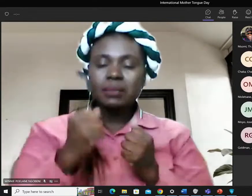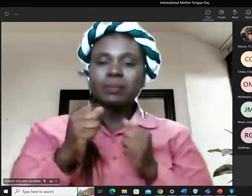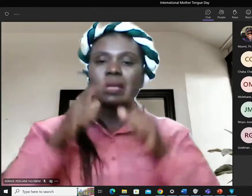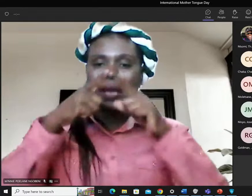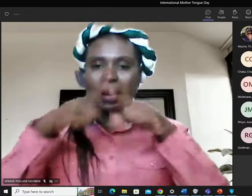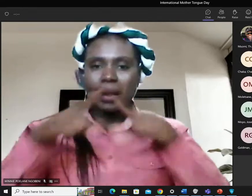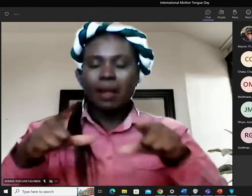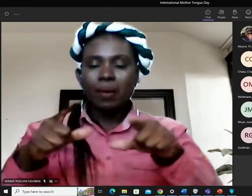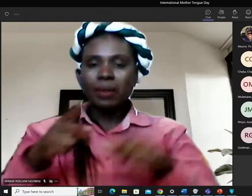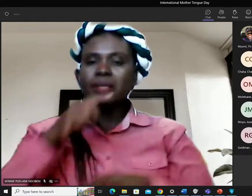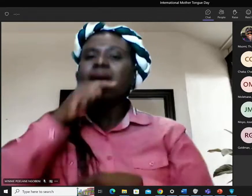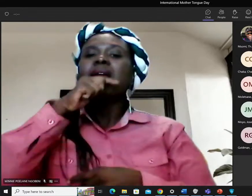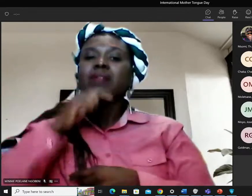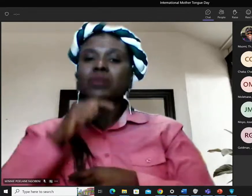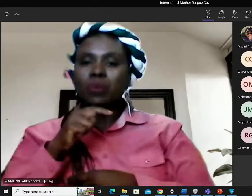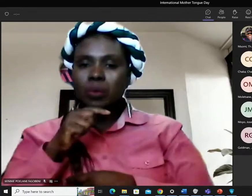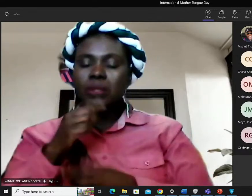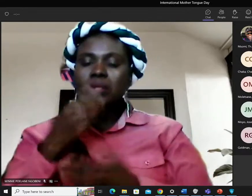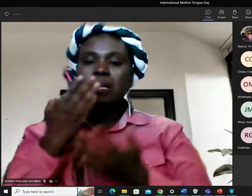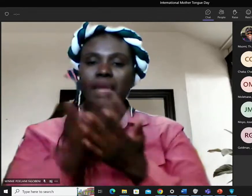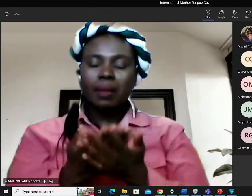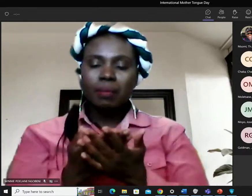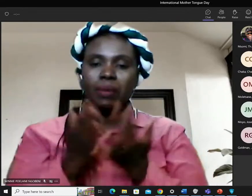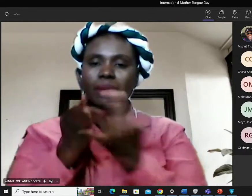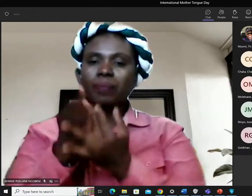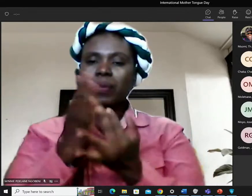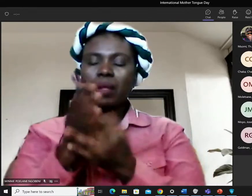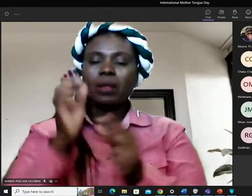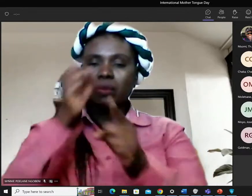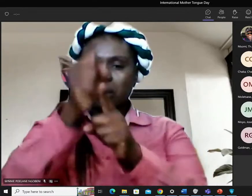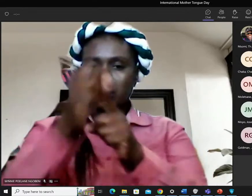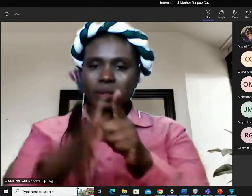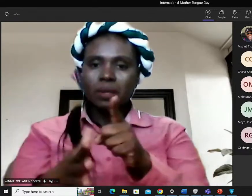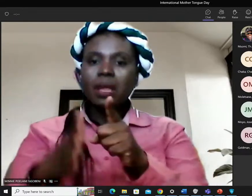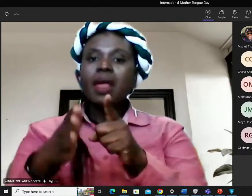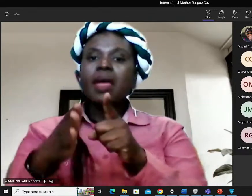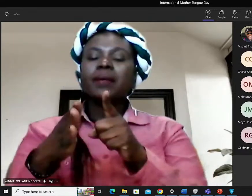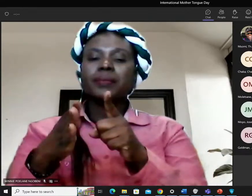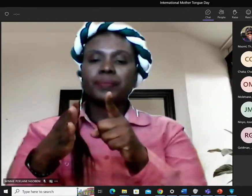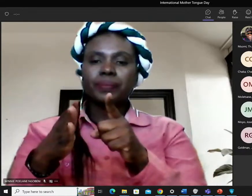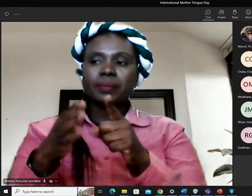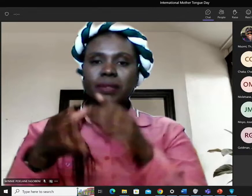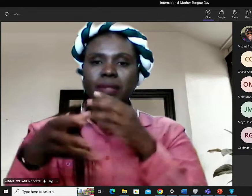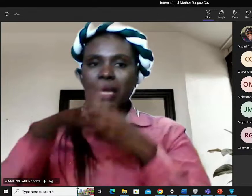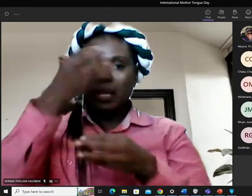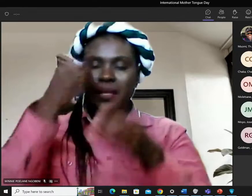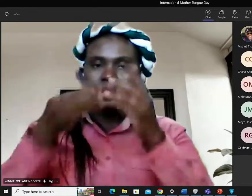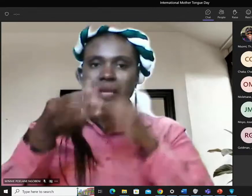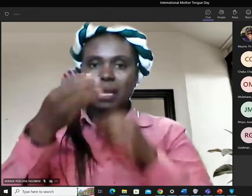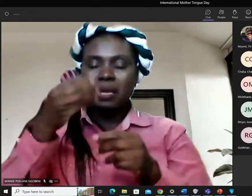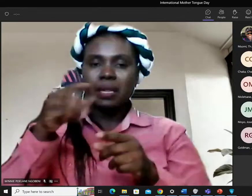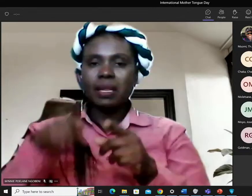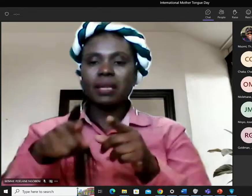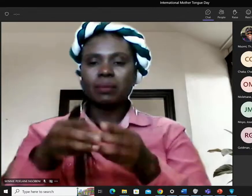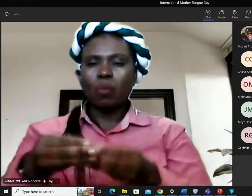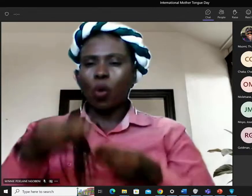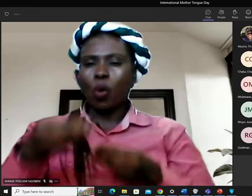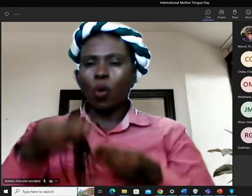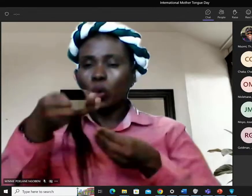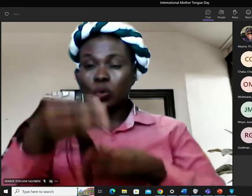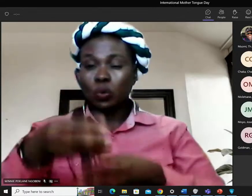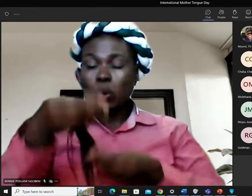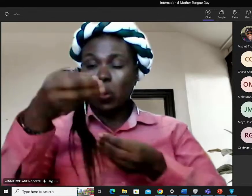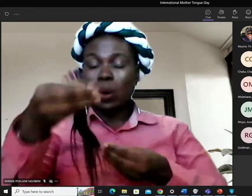used is accessible to the students that are studying that module. And it starts off